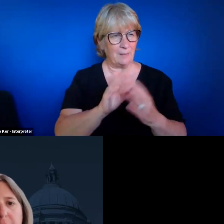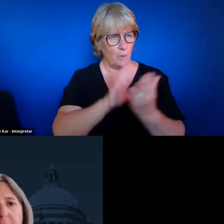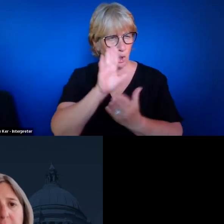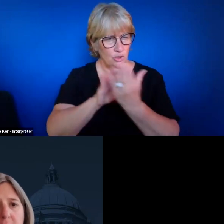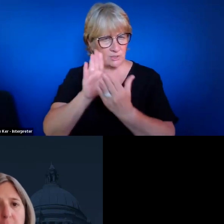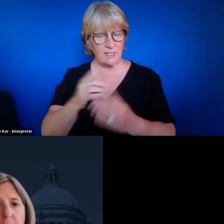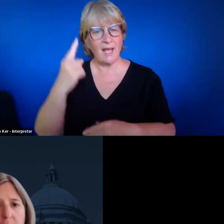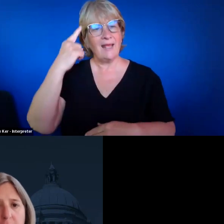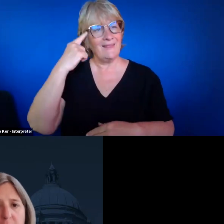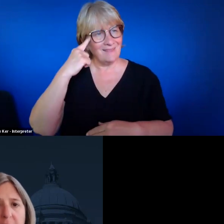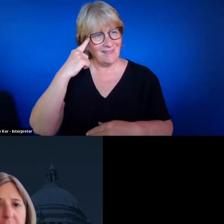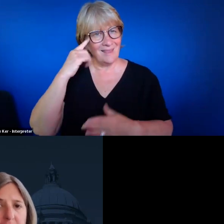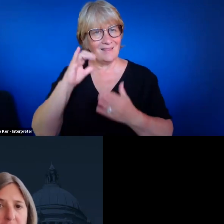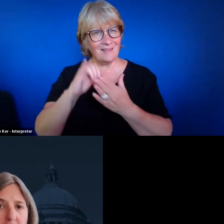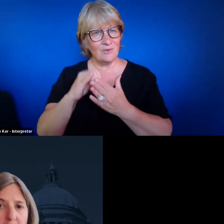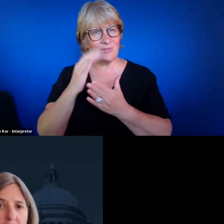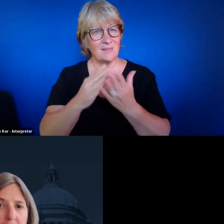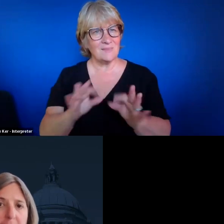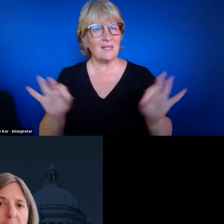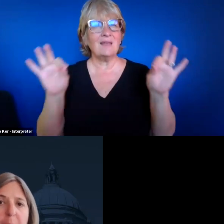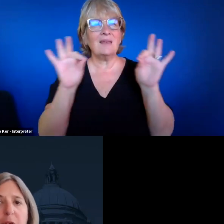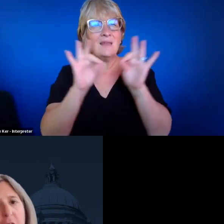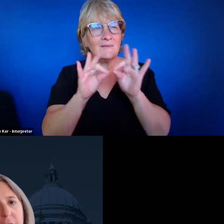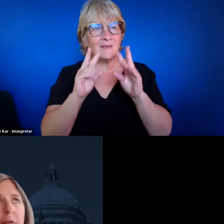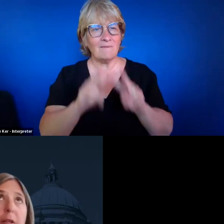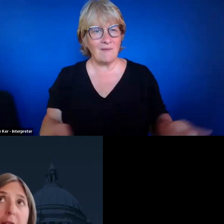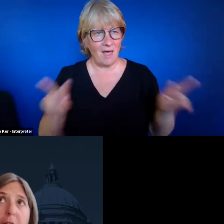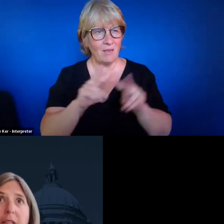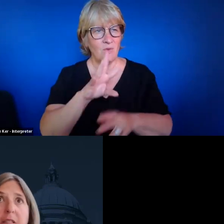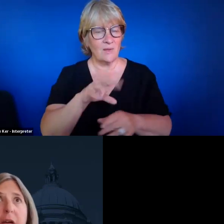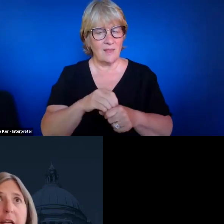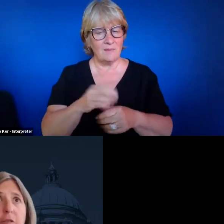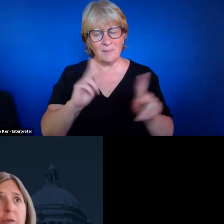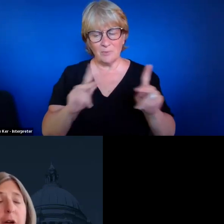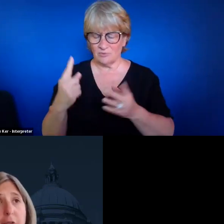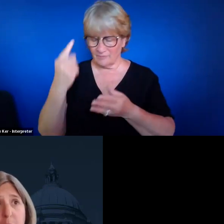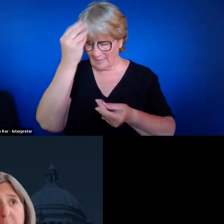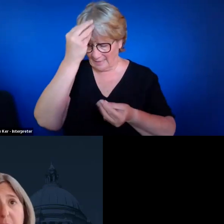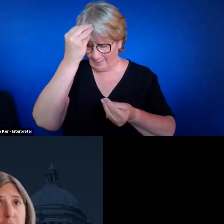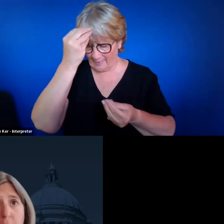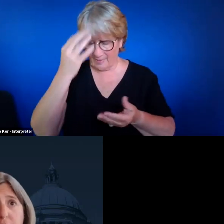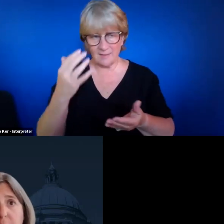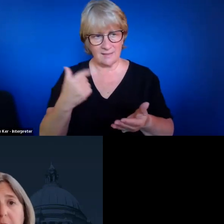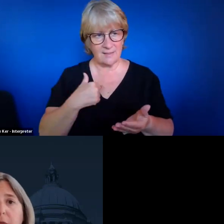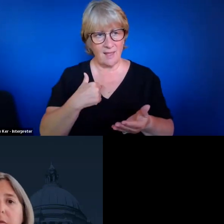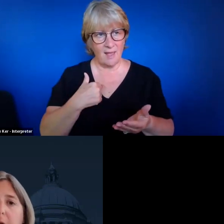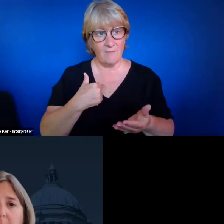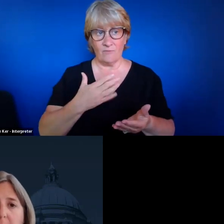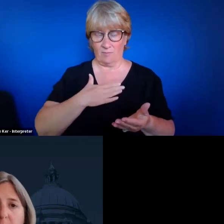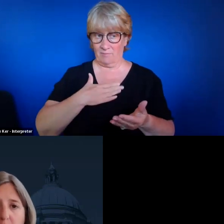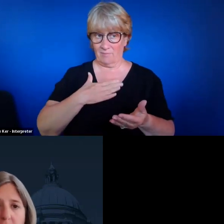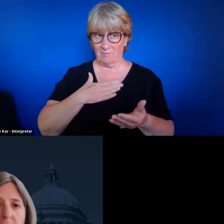I do think there is some significant value in that. And as people are talking and we're thinking about this, I do feel, I'll speak, you know, just from my